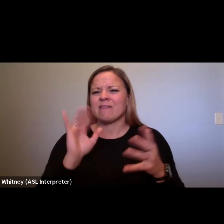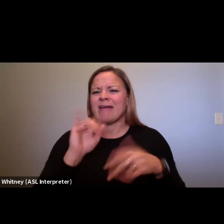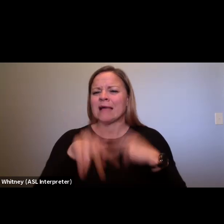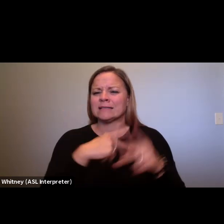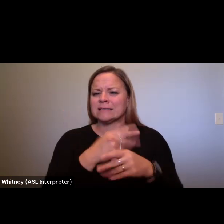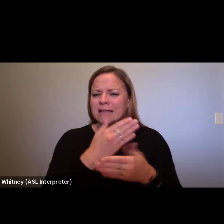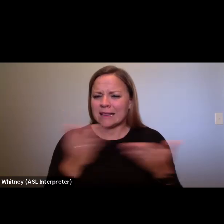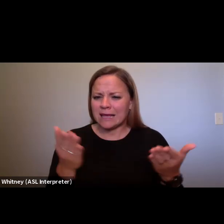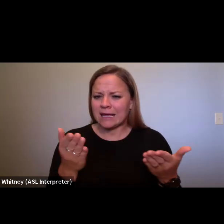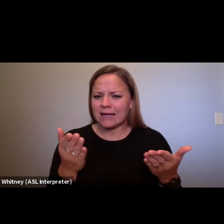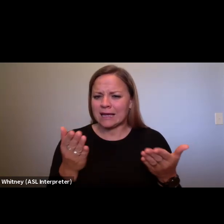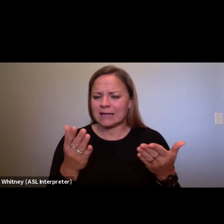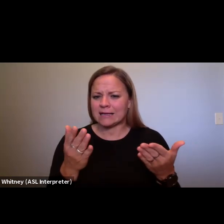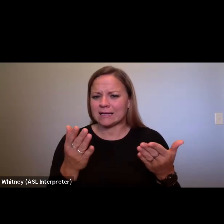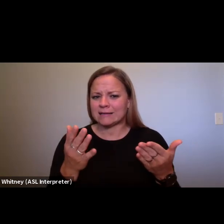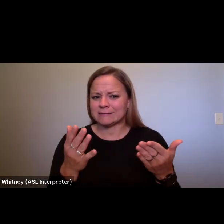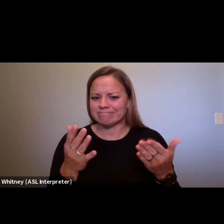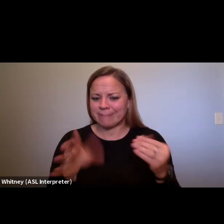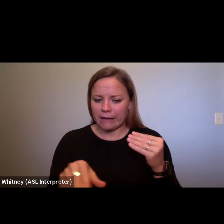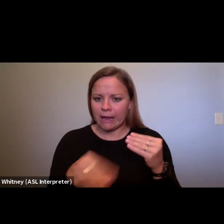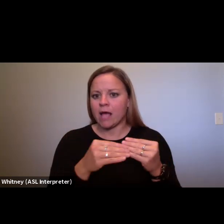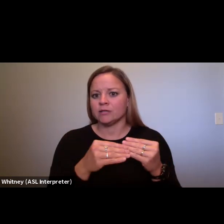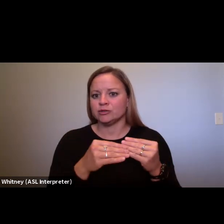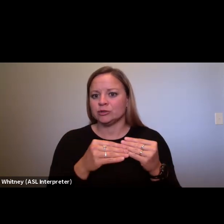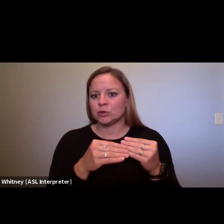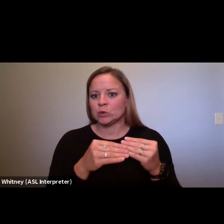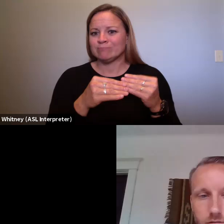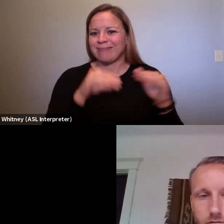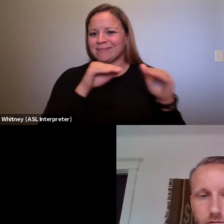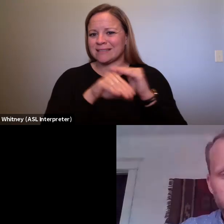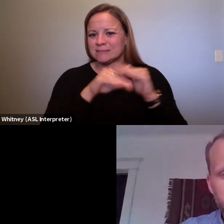add to the lack of the accessibility.